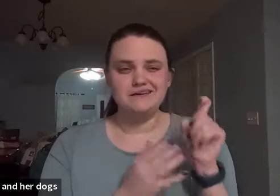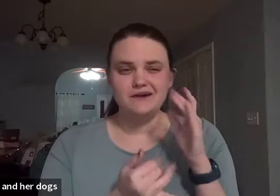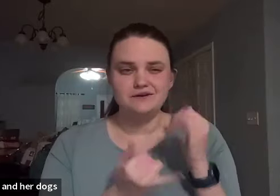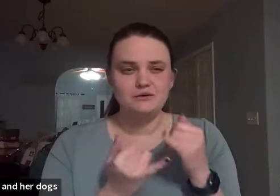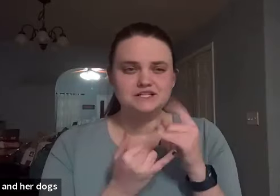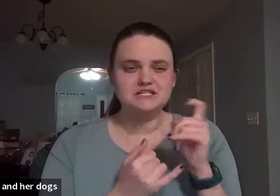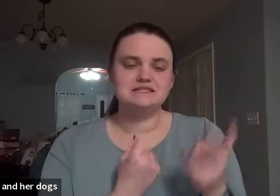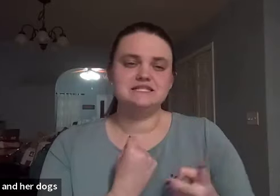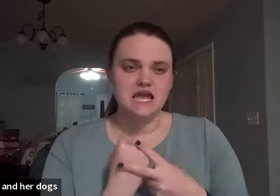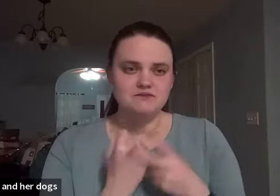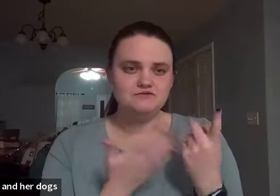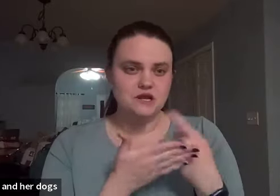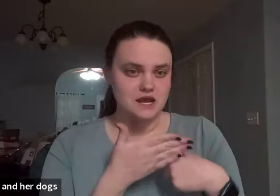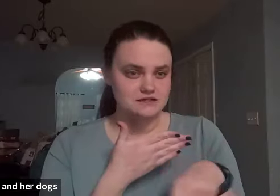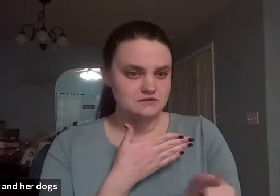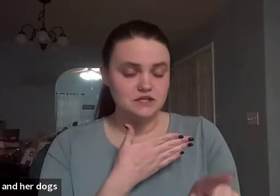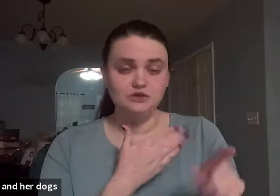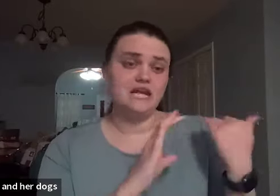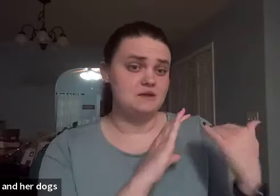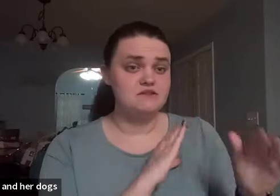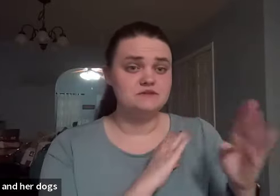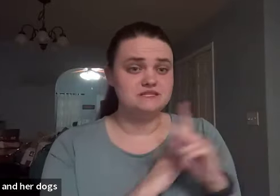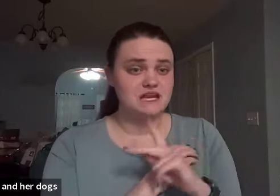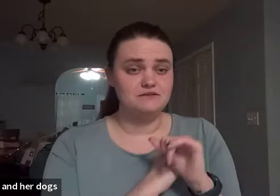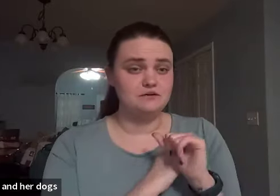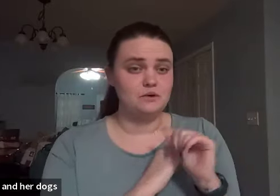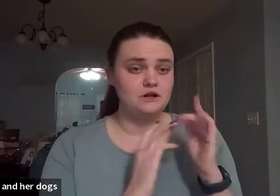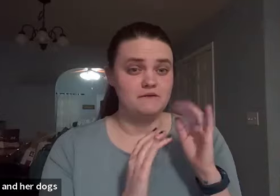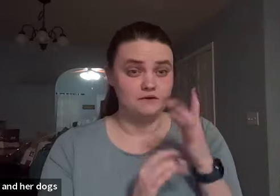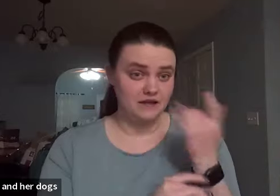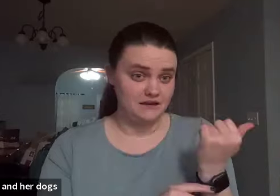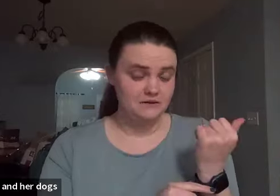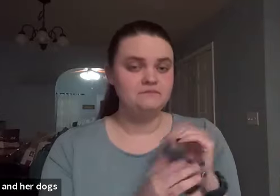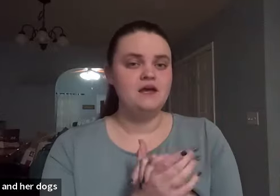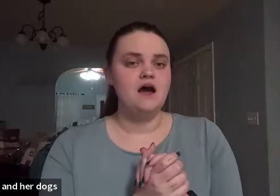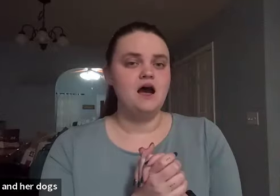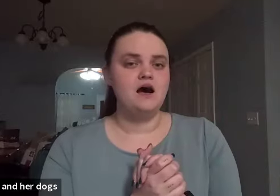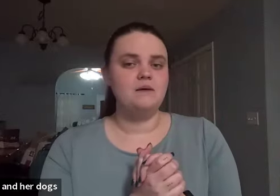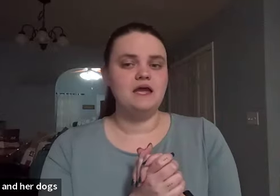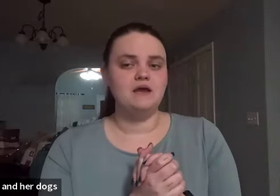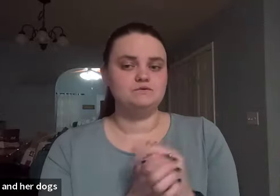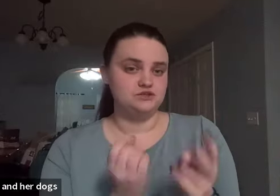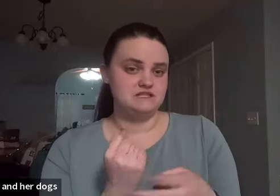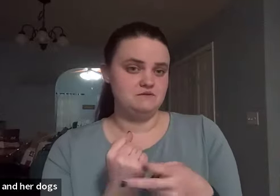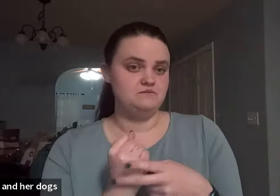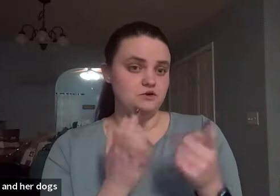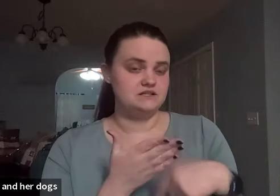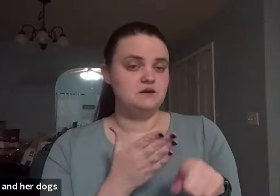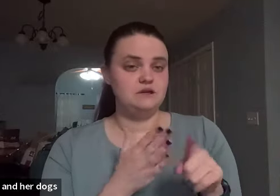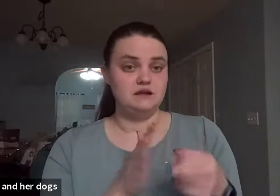any final questions, save them for next week. You can email them to Miss Katie if you're worried about forgetting them. And she'll save them for next week and we can